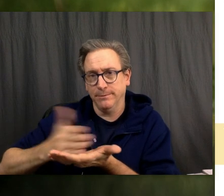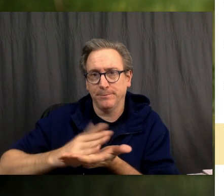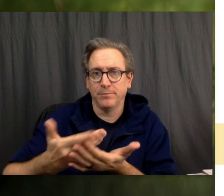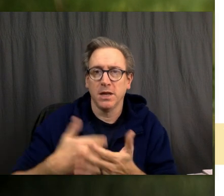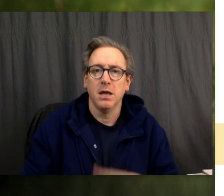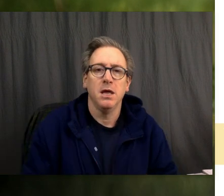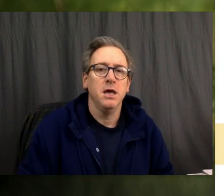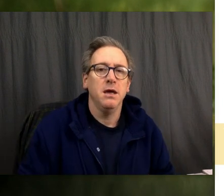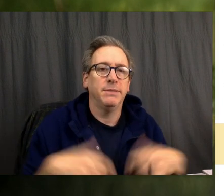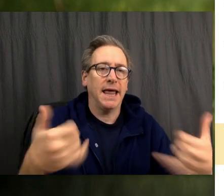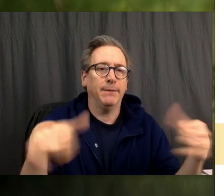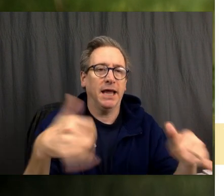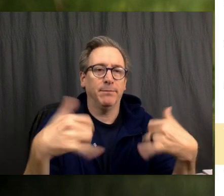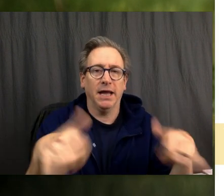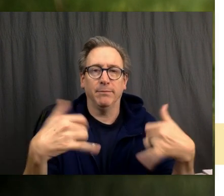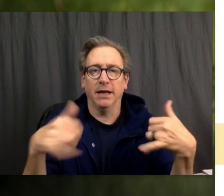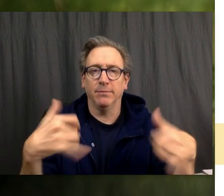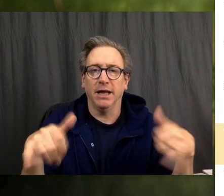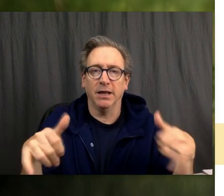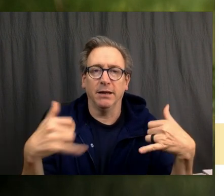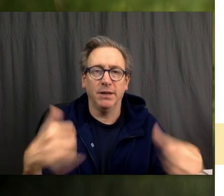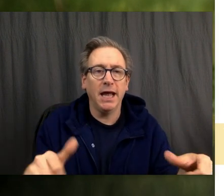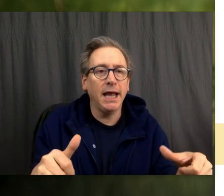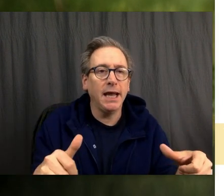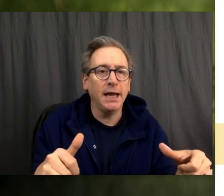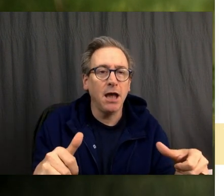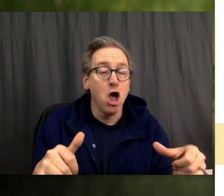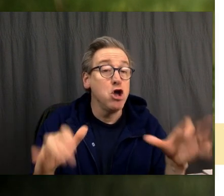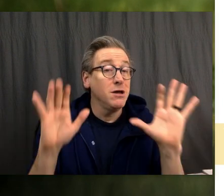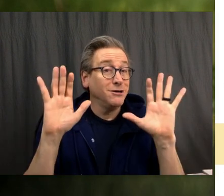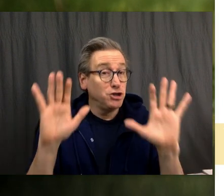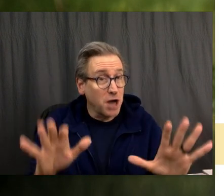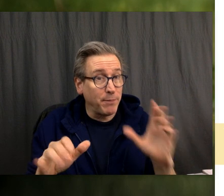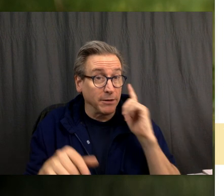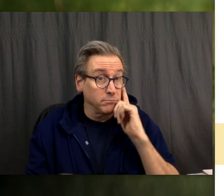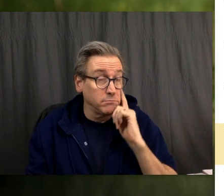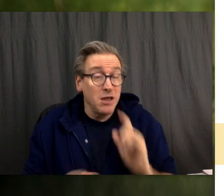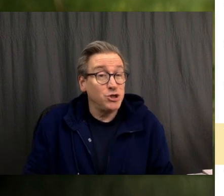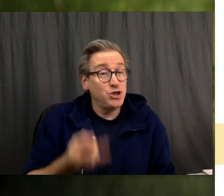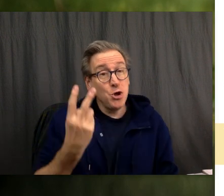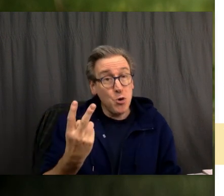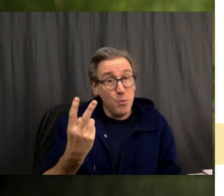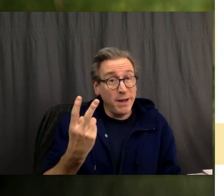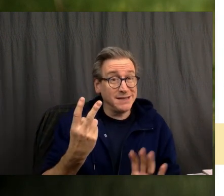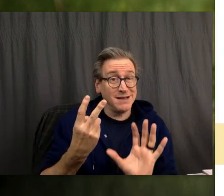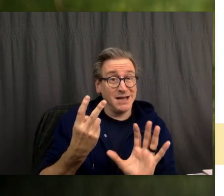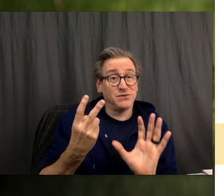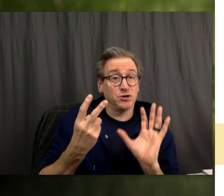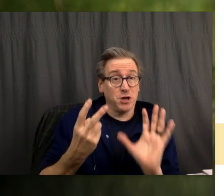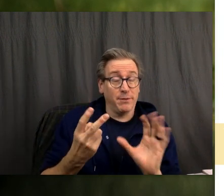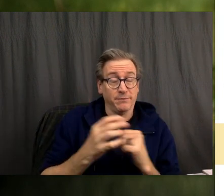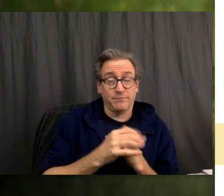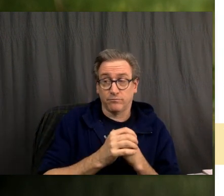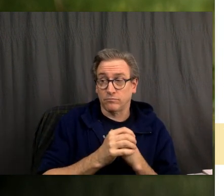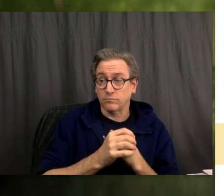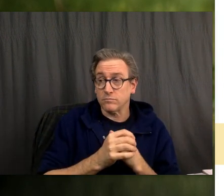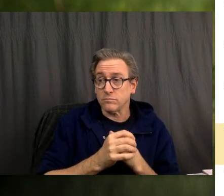cooking. Play, play, play, play, play, play, play. Shopping. There's 2 basic signs for